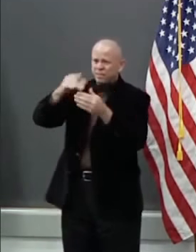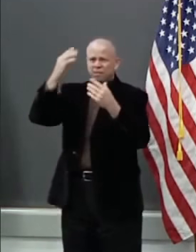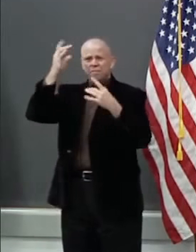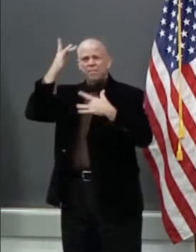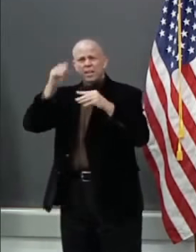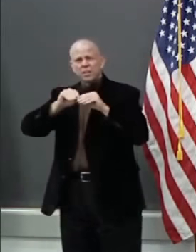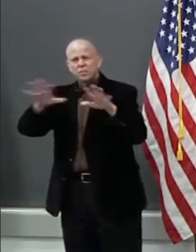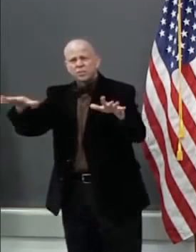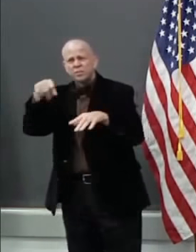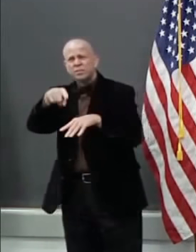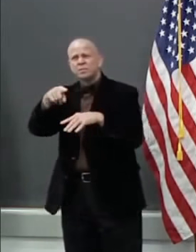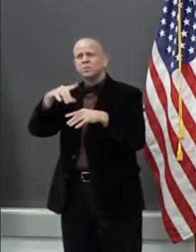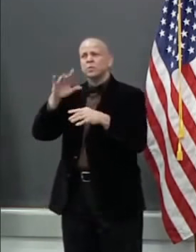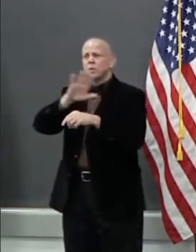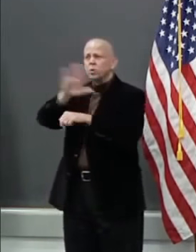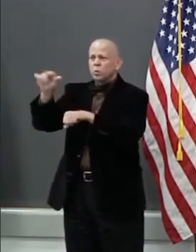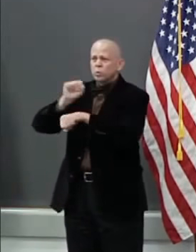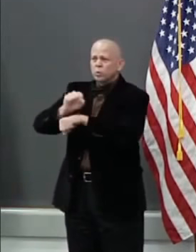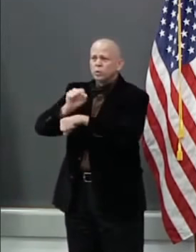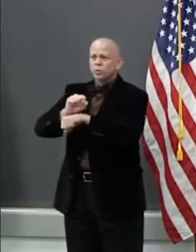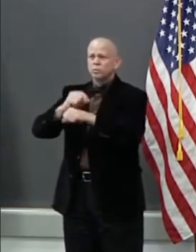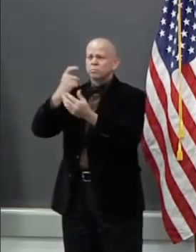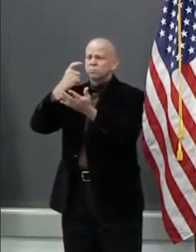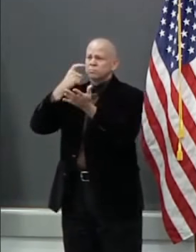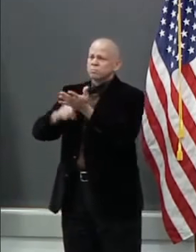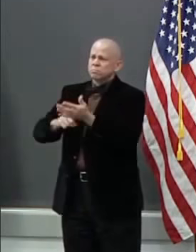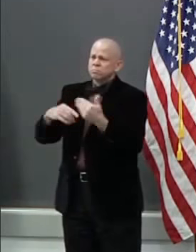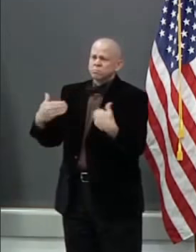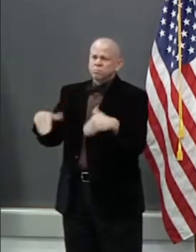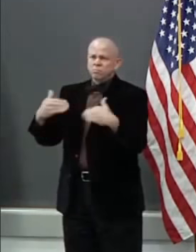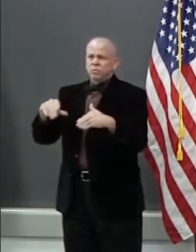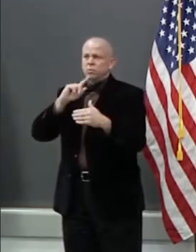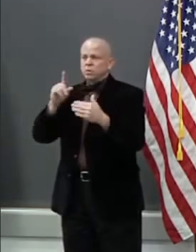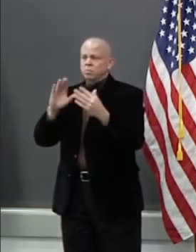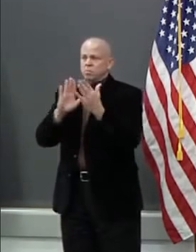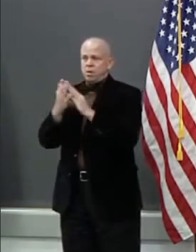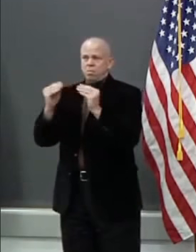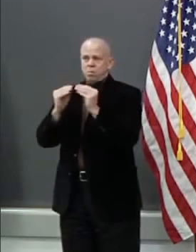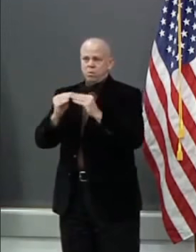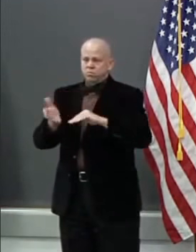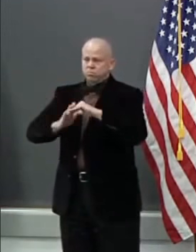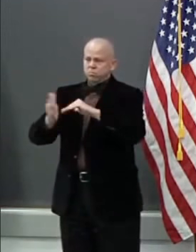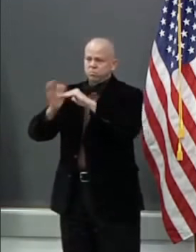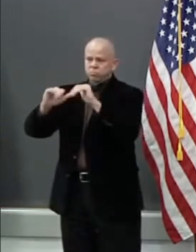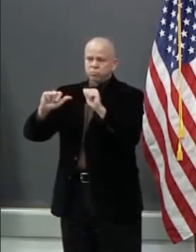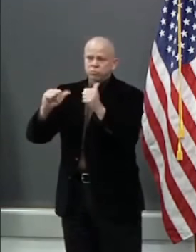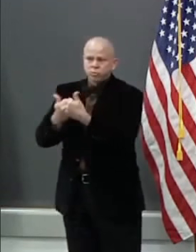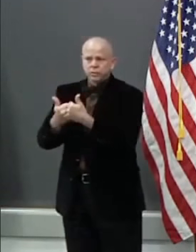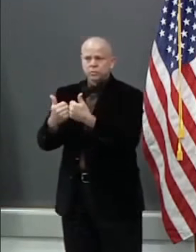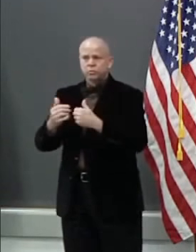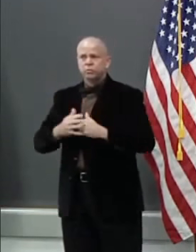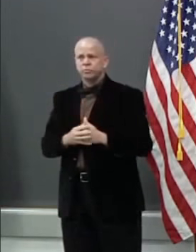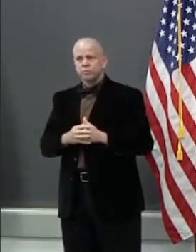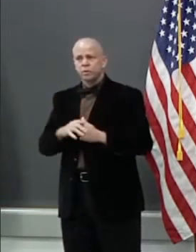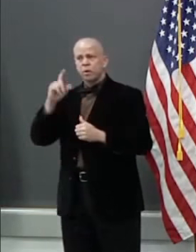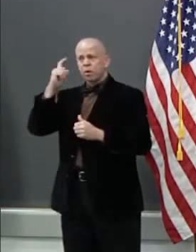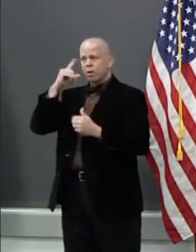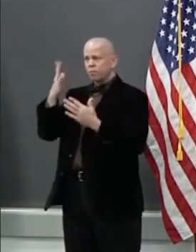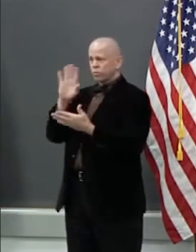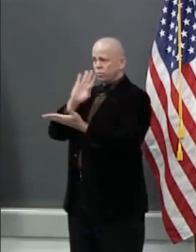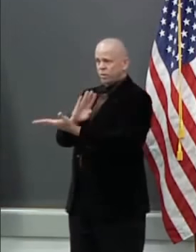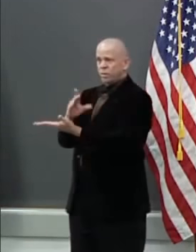getting tougher. As Governor Brown said, we're pushing the pause button on counties that have rates of over 200